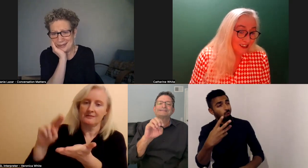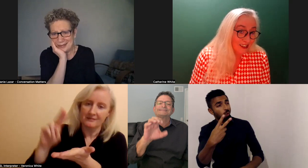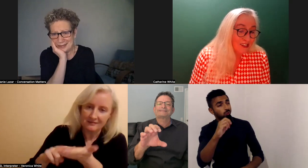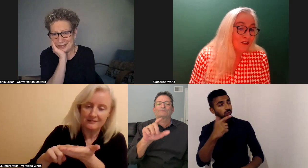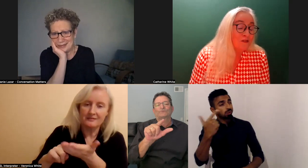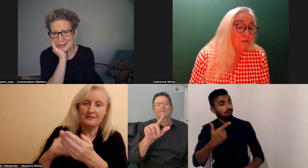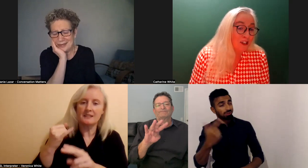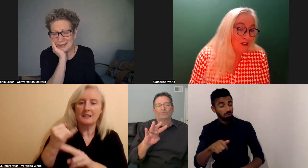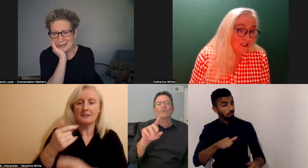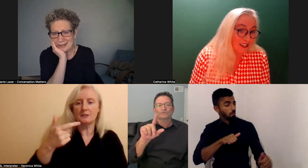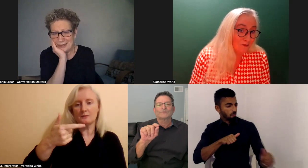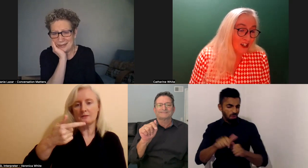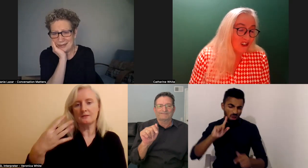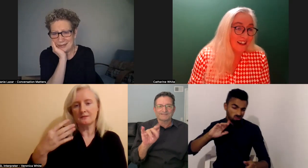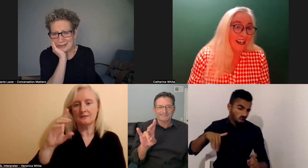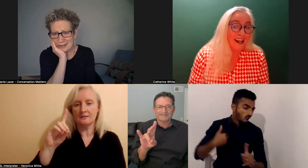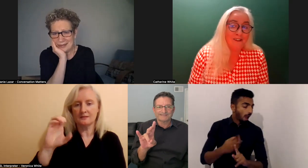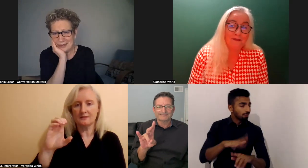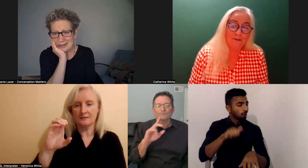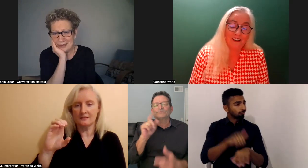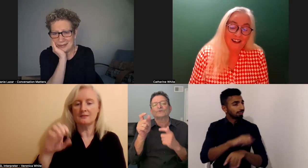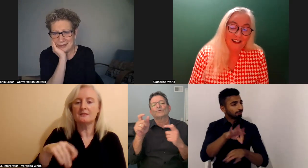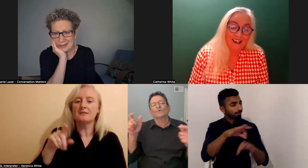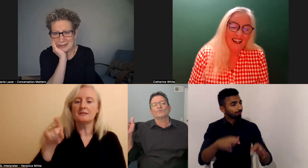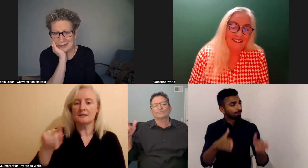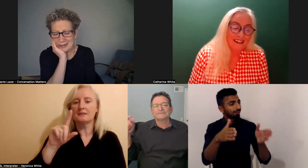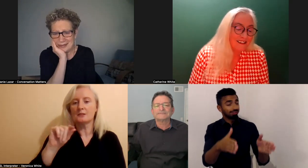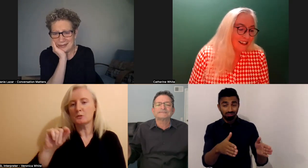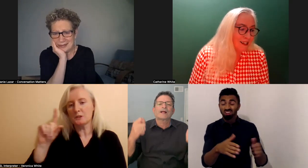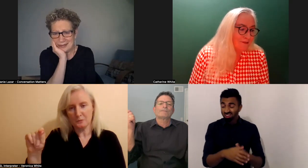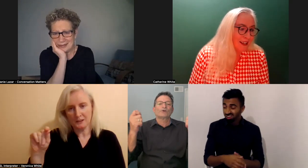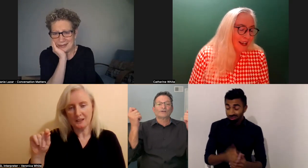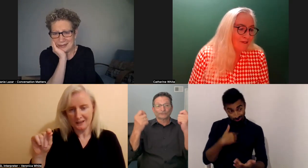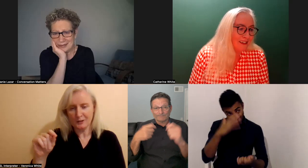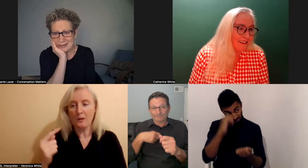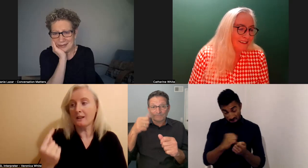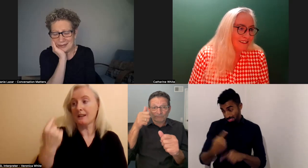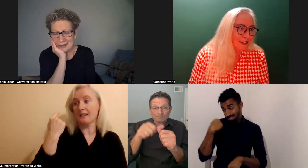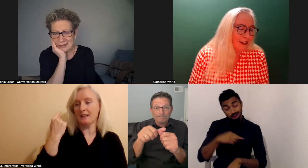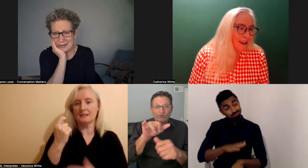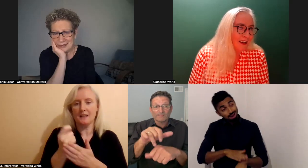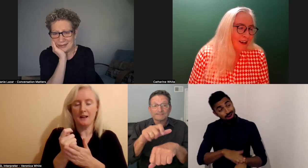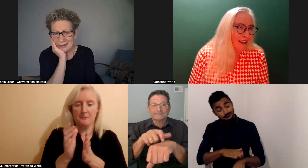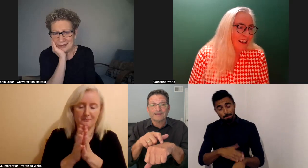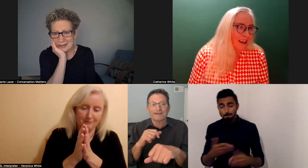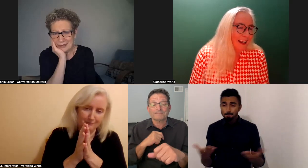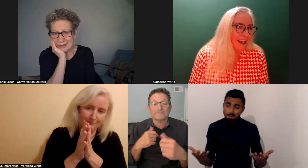2017. So it was a big, huge celebration. And I remember at that time having this